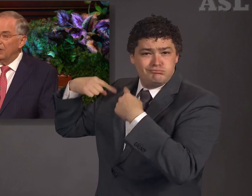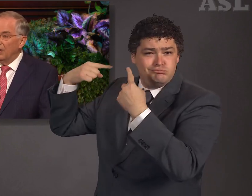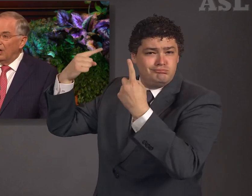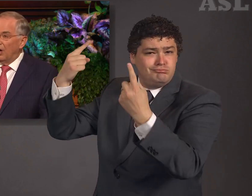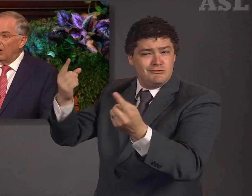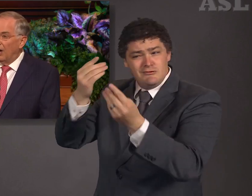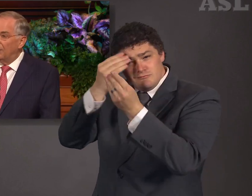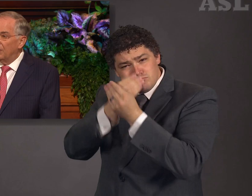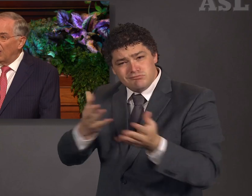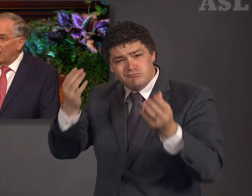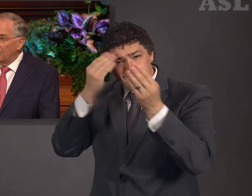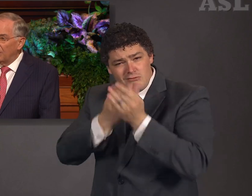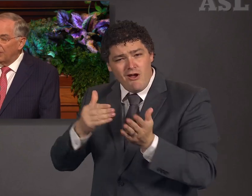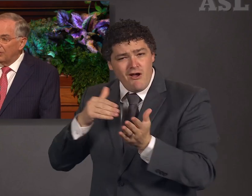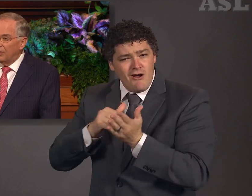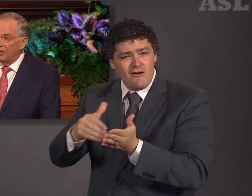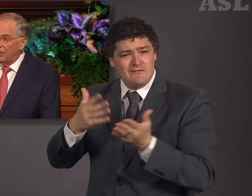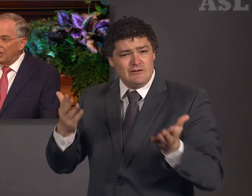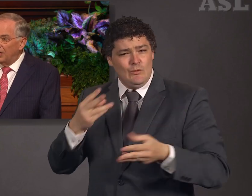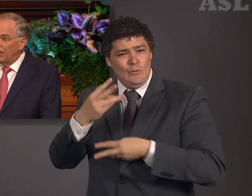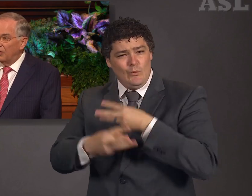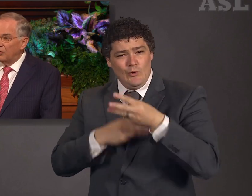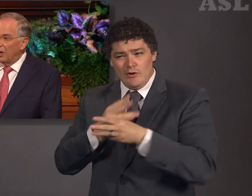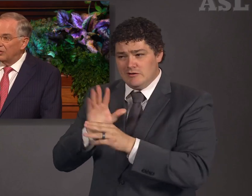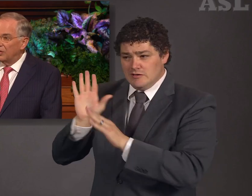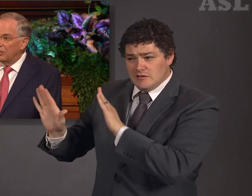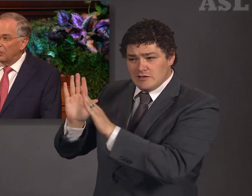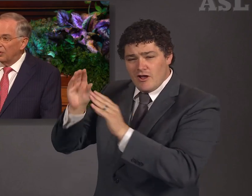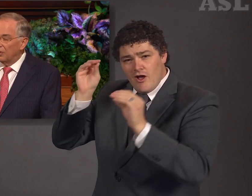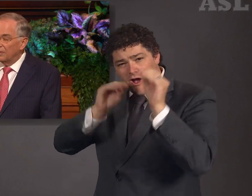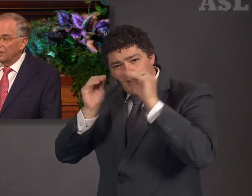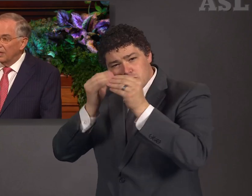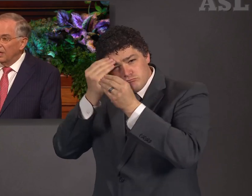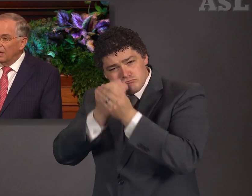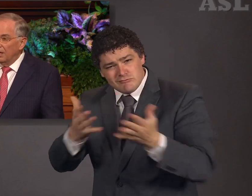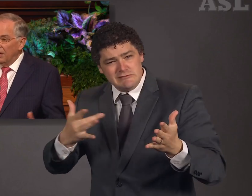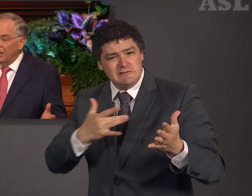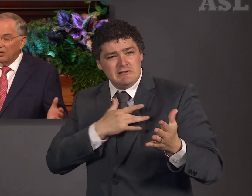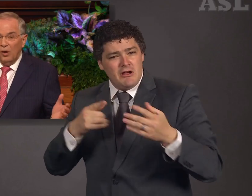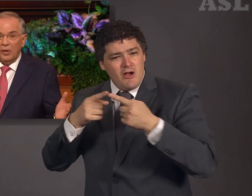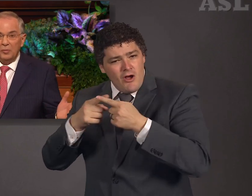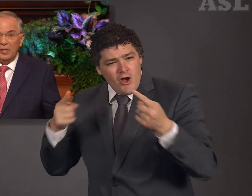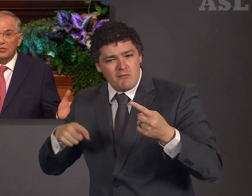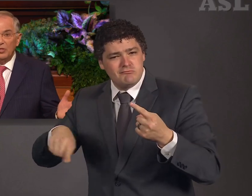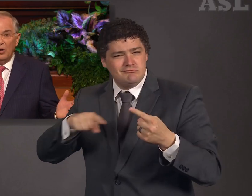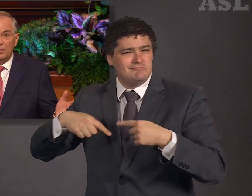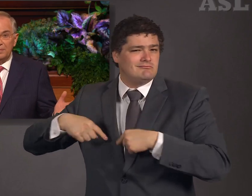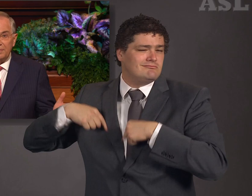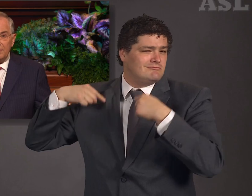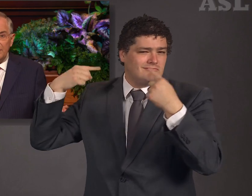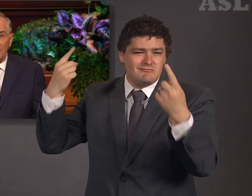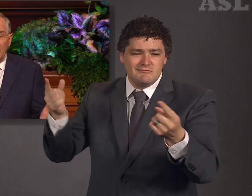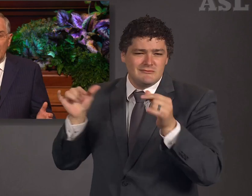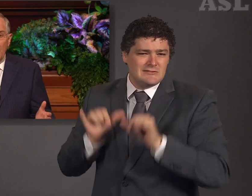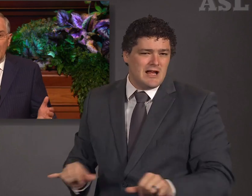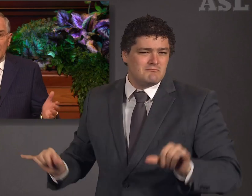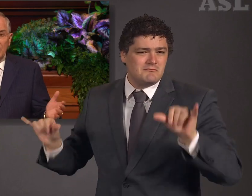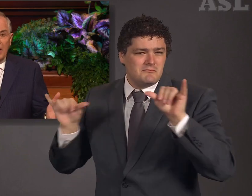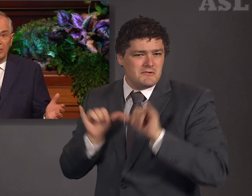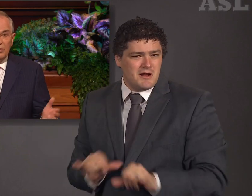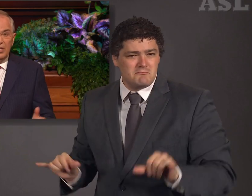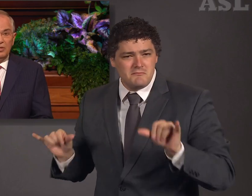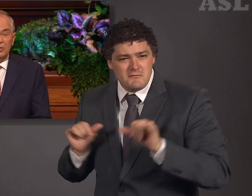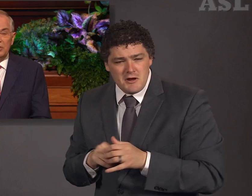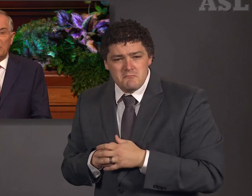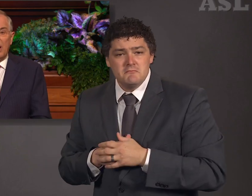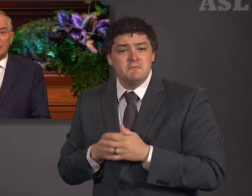prophets are often contrary to the thinking and trends of the world. It's always been so. The